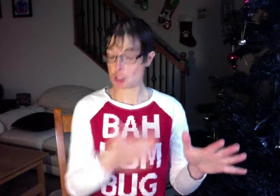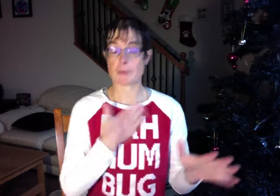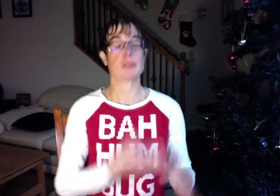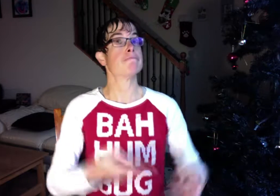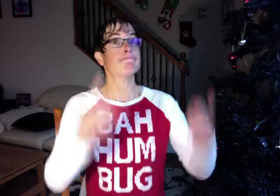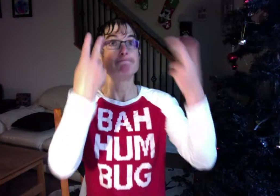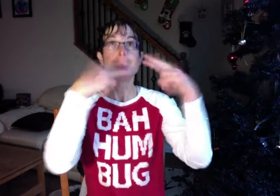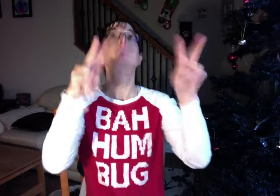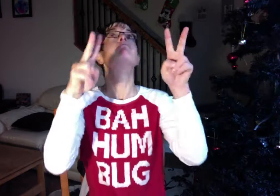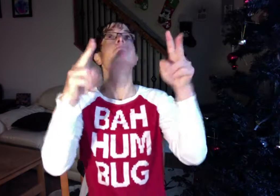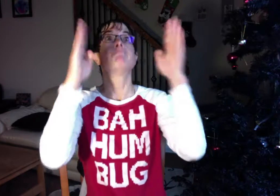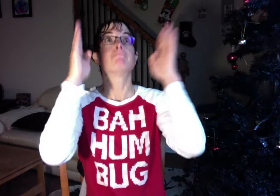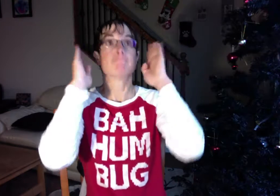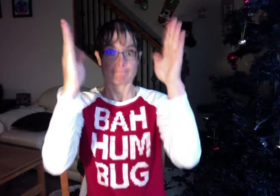learner's position. Now I'm ready to move on.